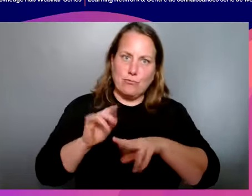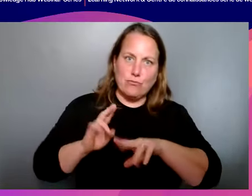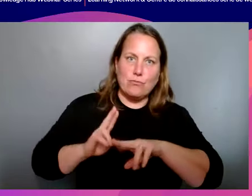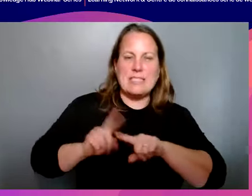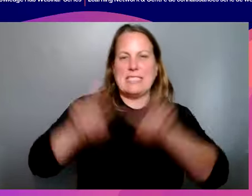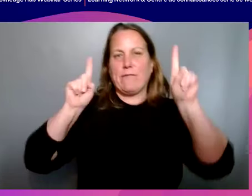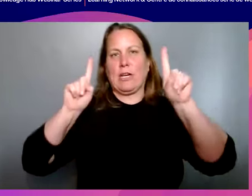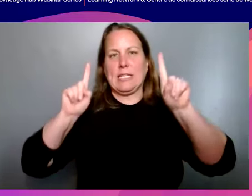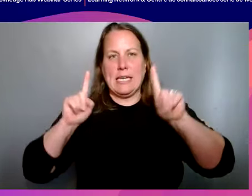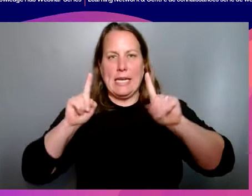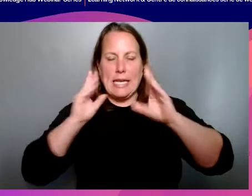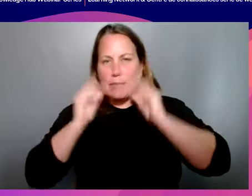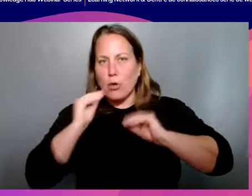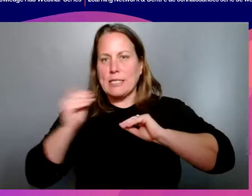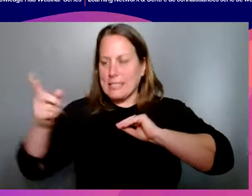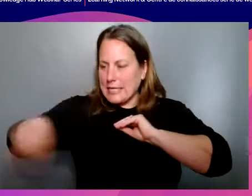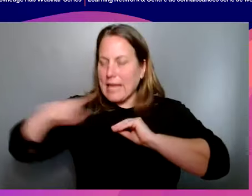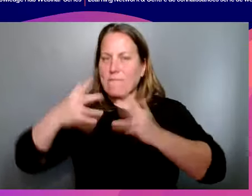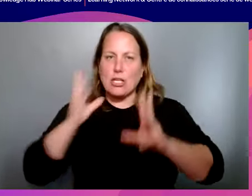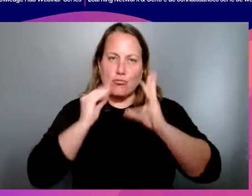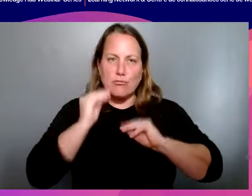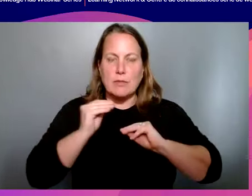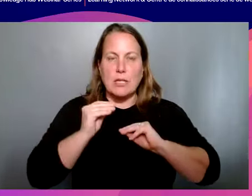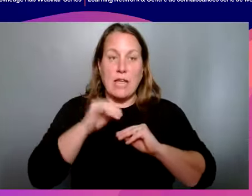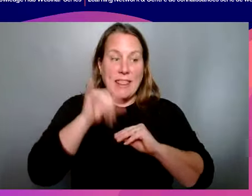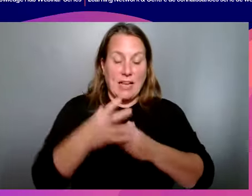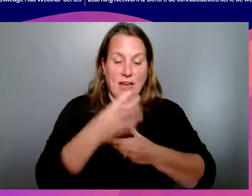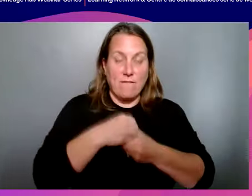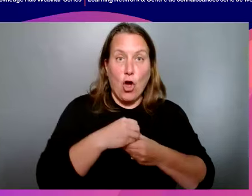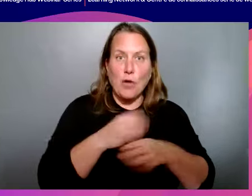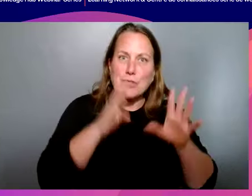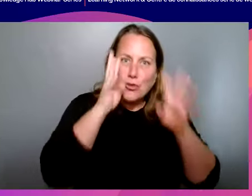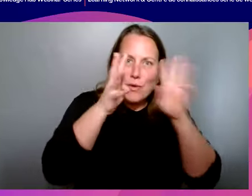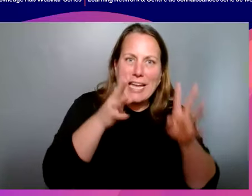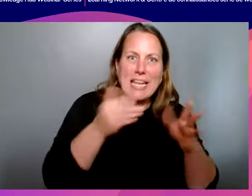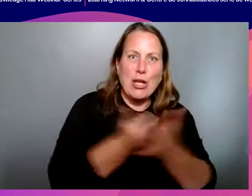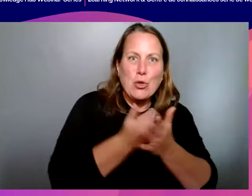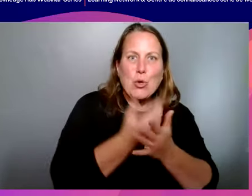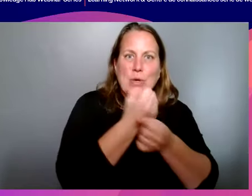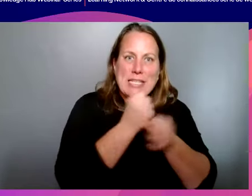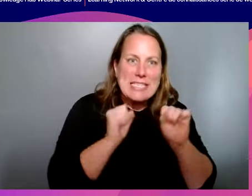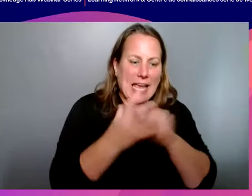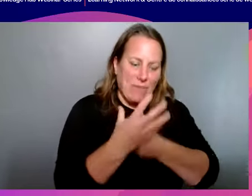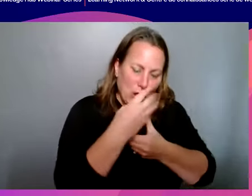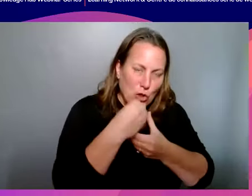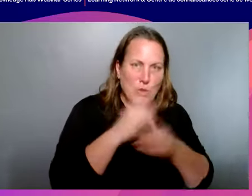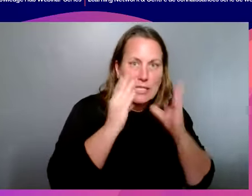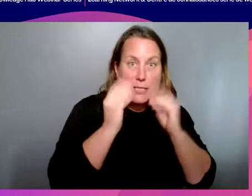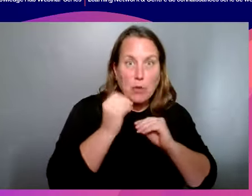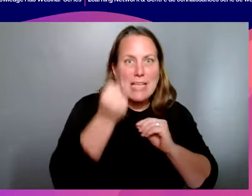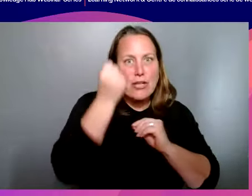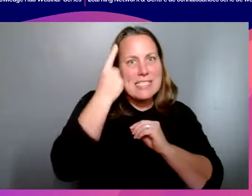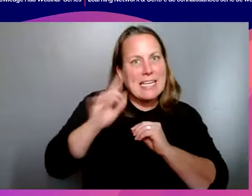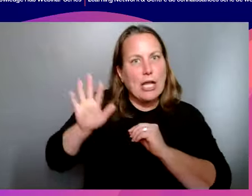communities. It involves creating safe, affirming, and inclusive spaces by understanding the impacts of